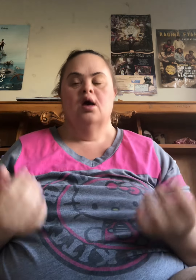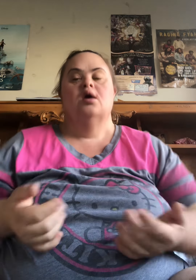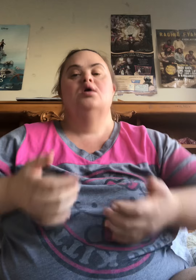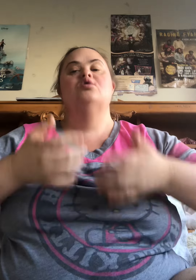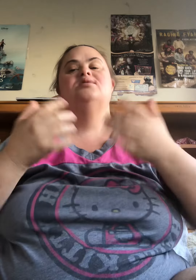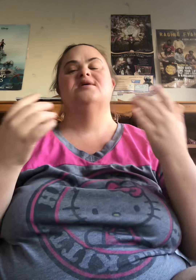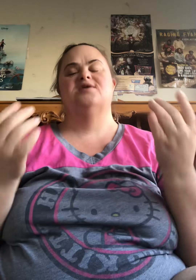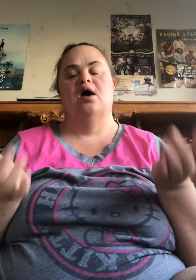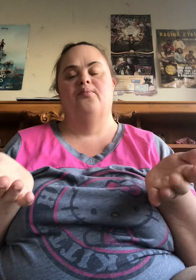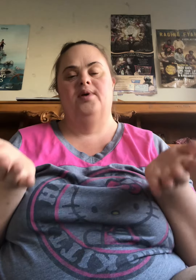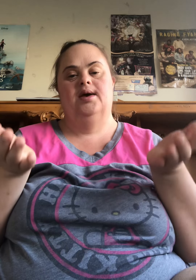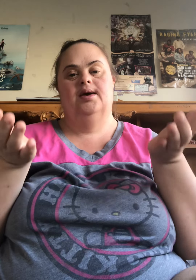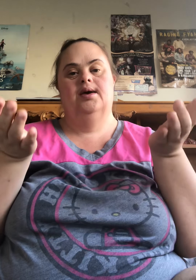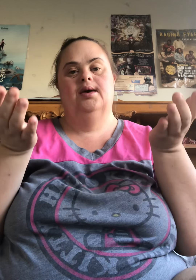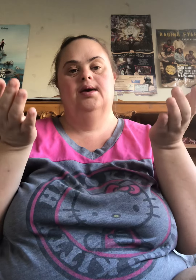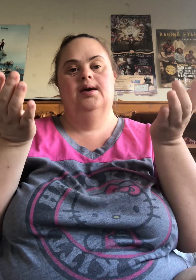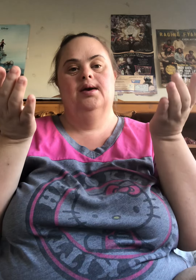disappear. You disappear.